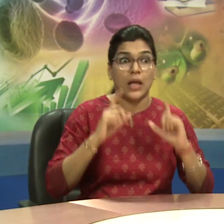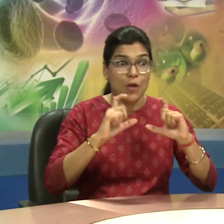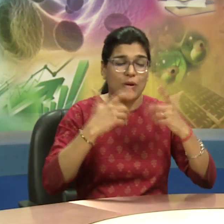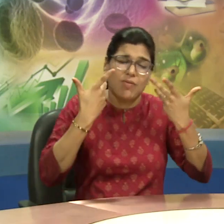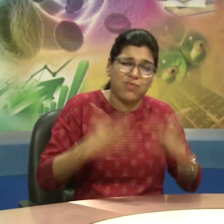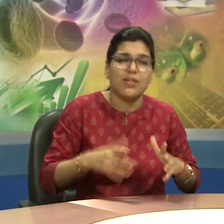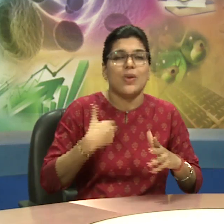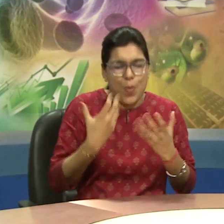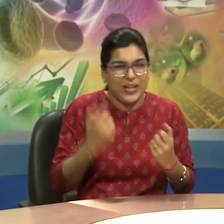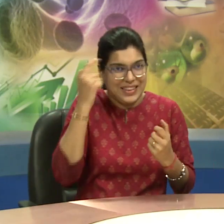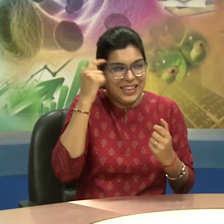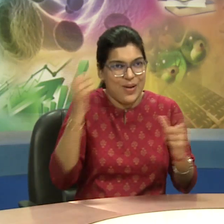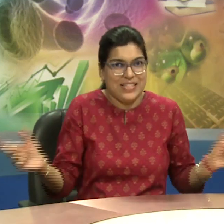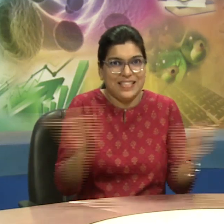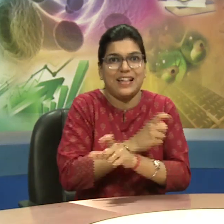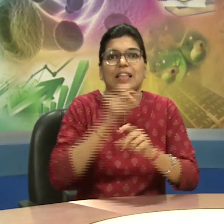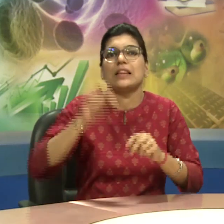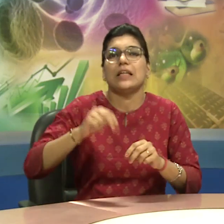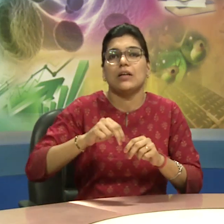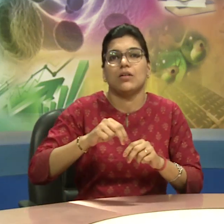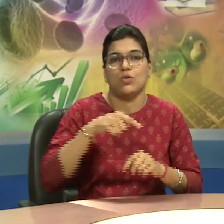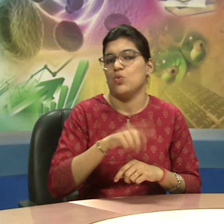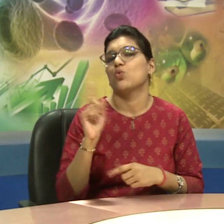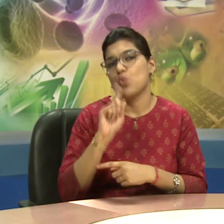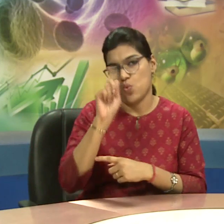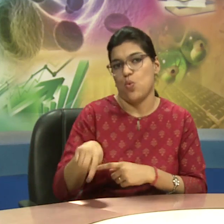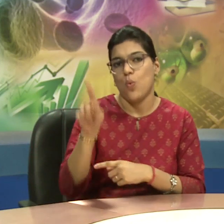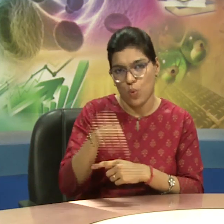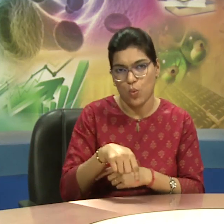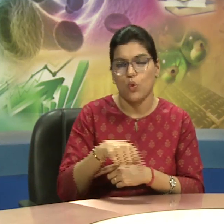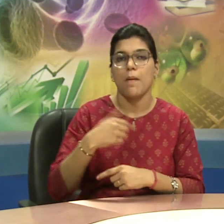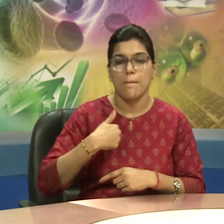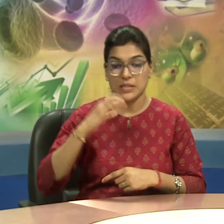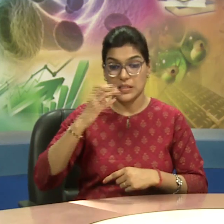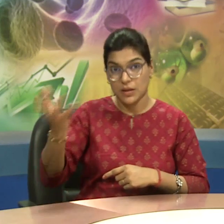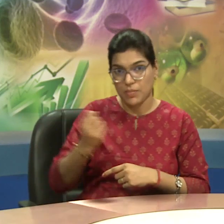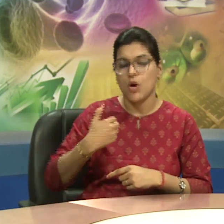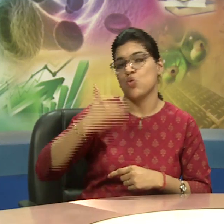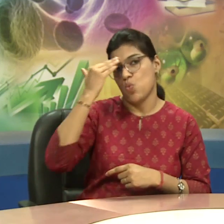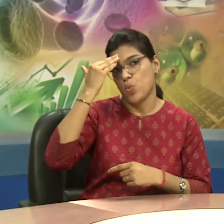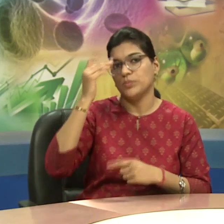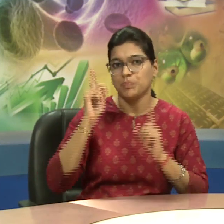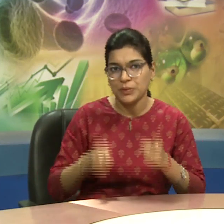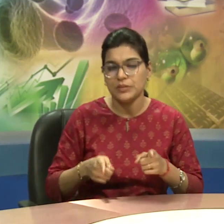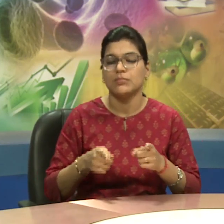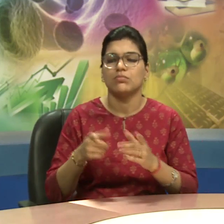get replaced. You hasn't checked clothes before putting